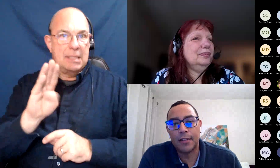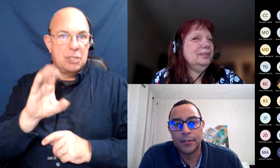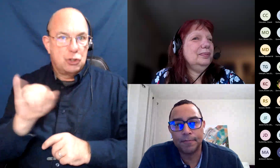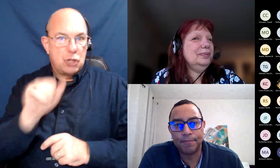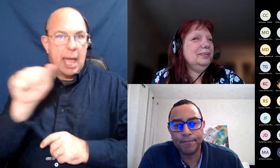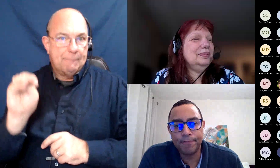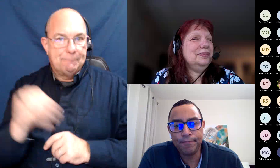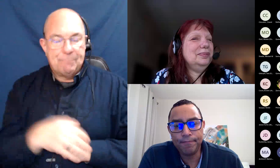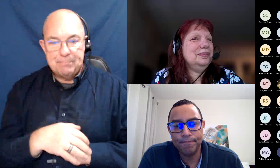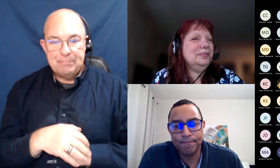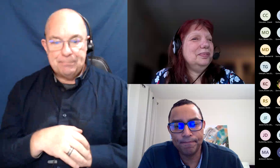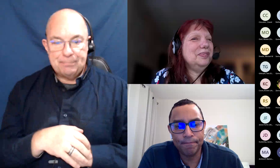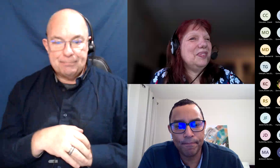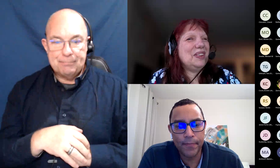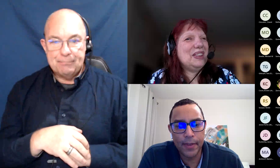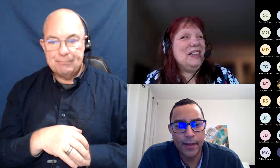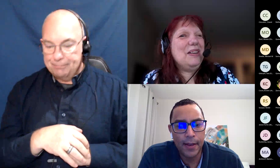element.